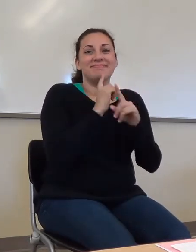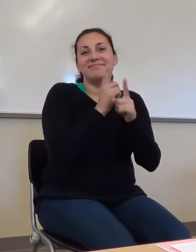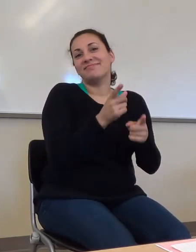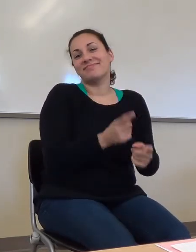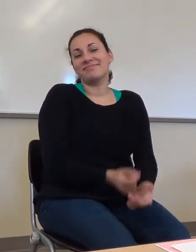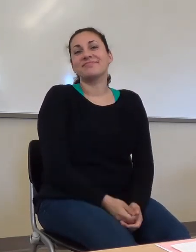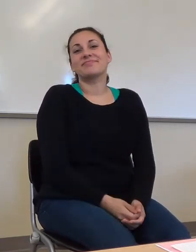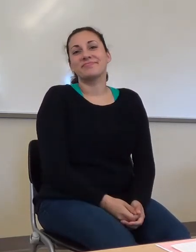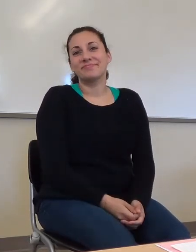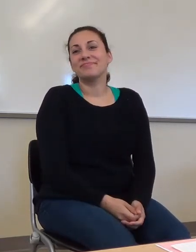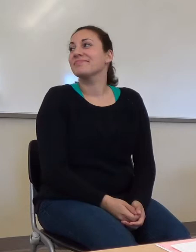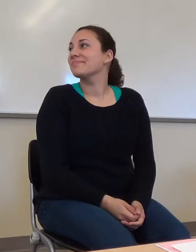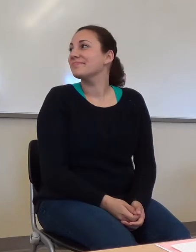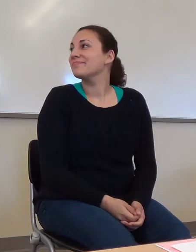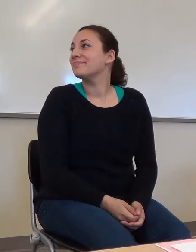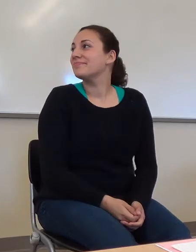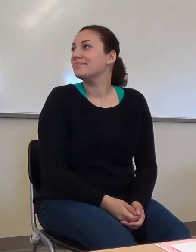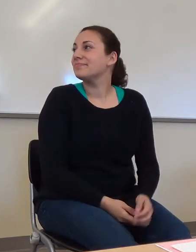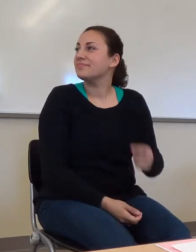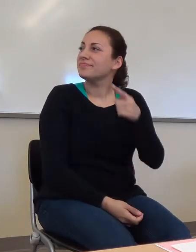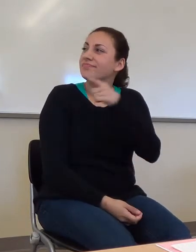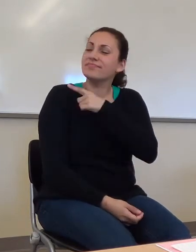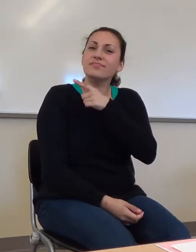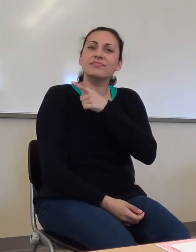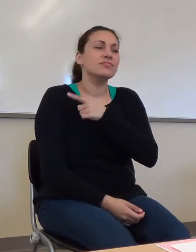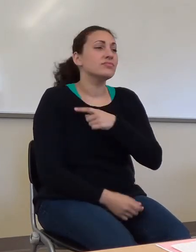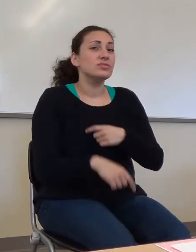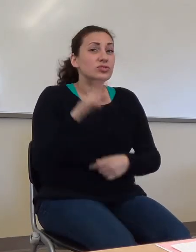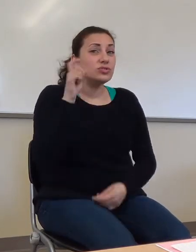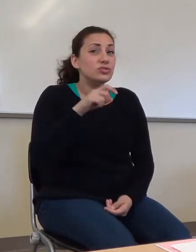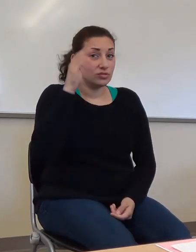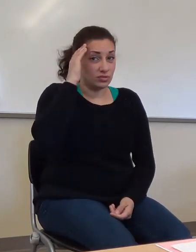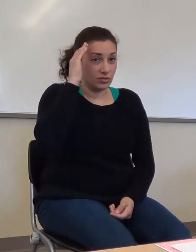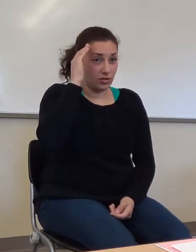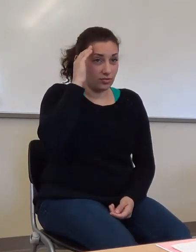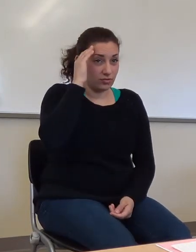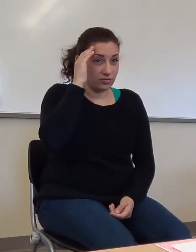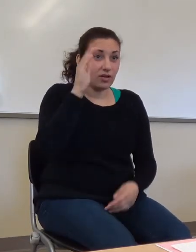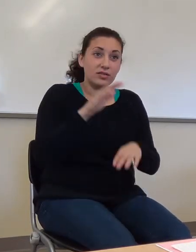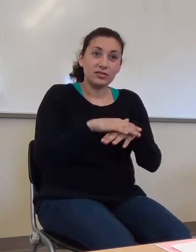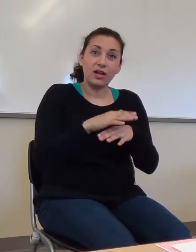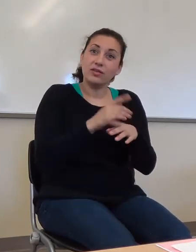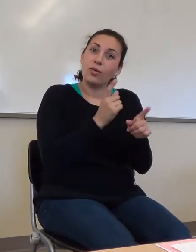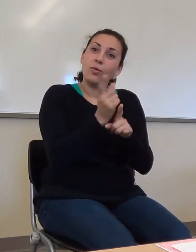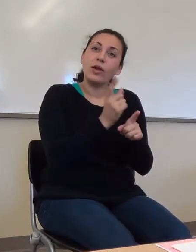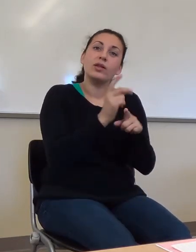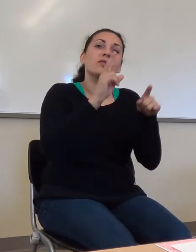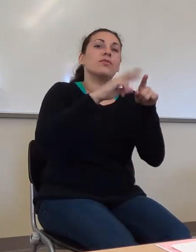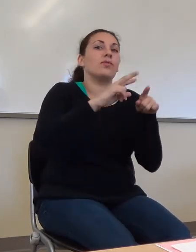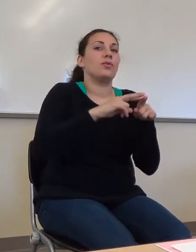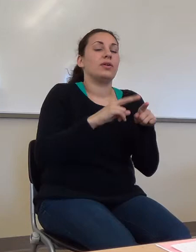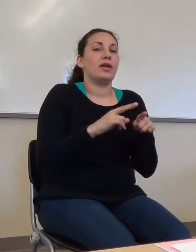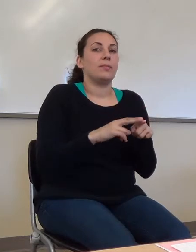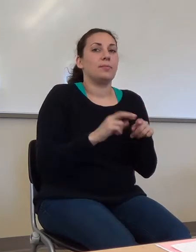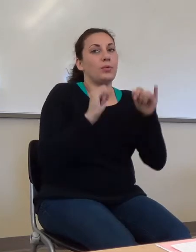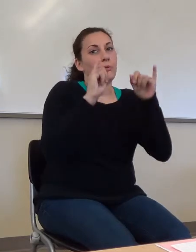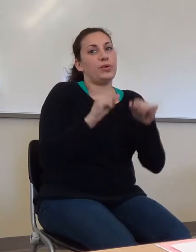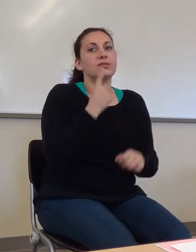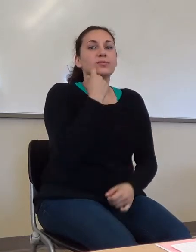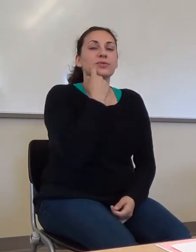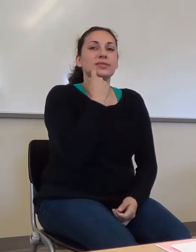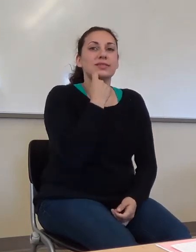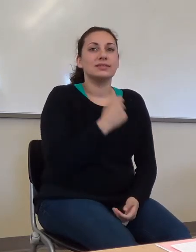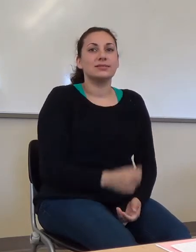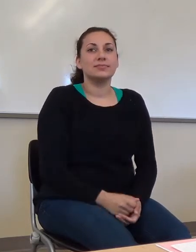there. This one you should have recognized because this was on one of our regular vocabulary quizzes just